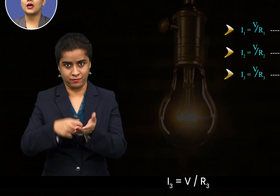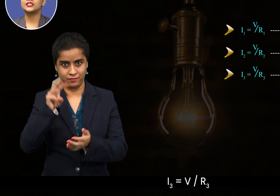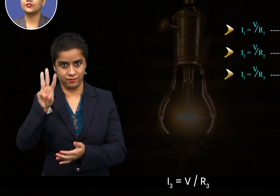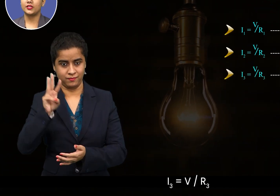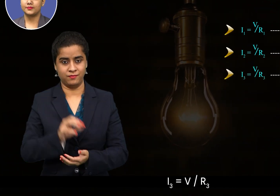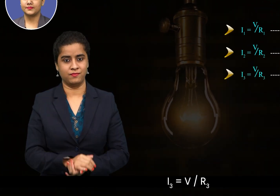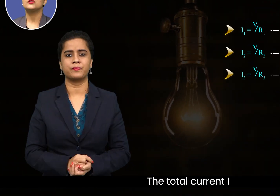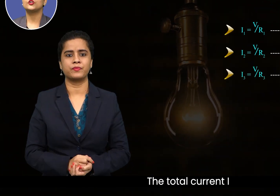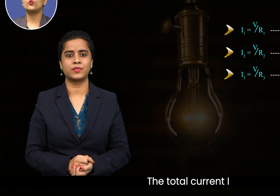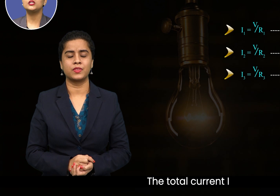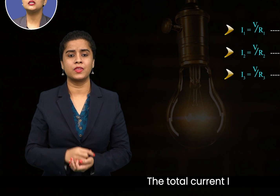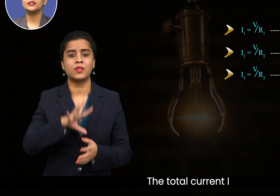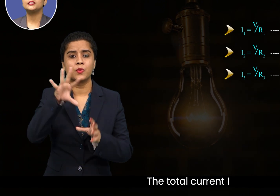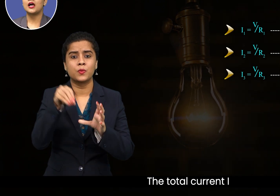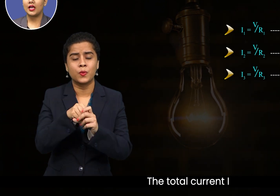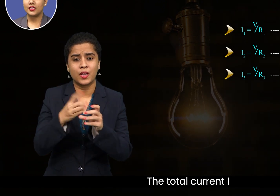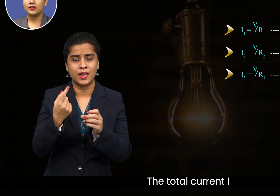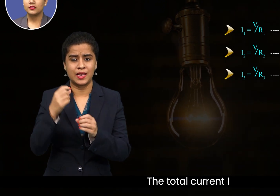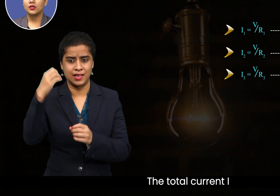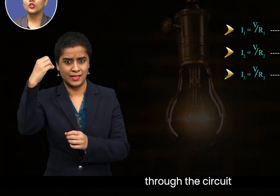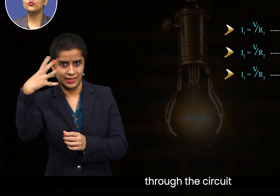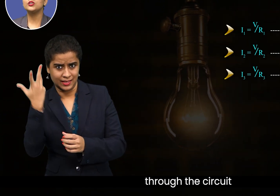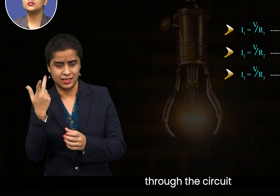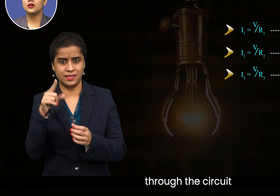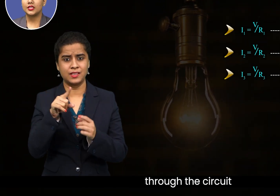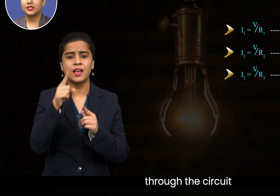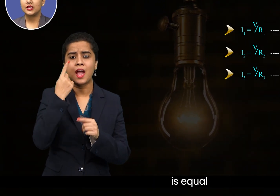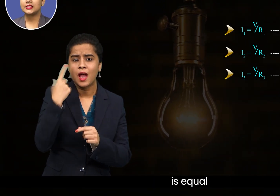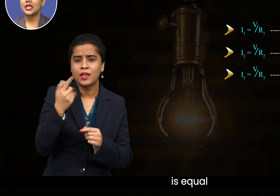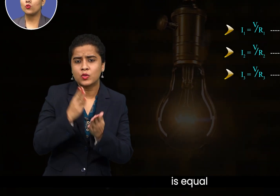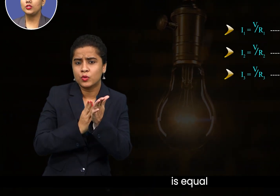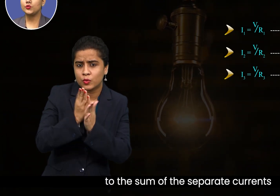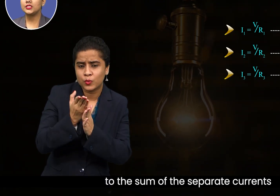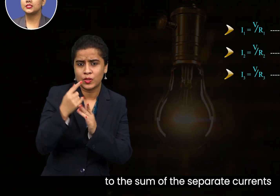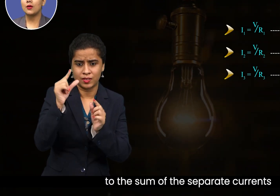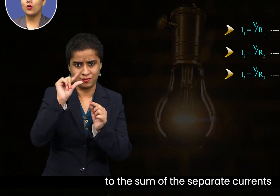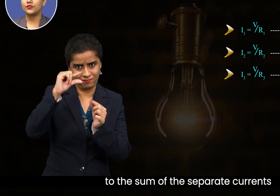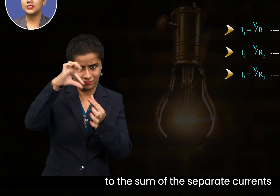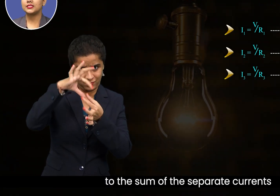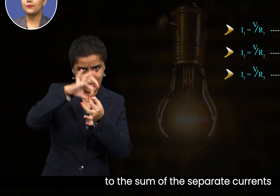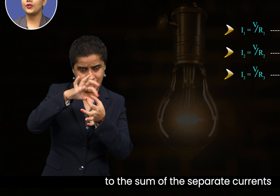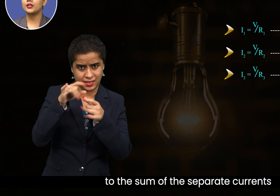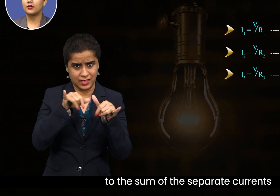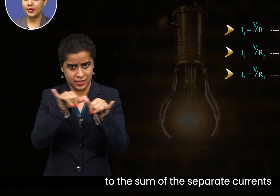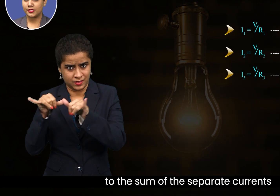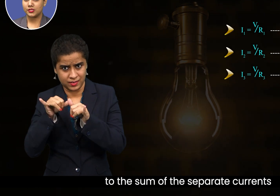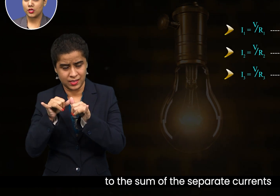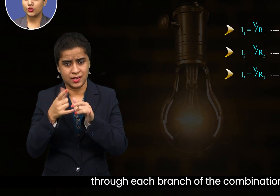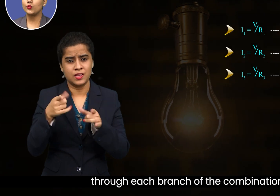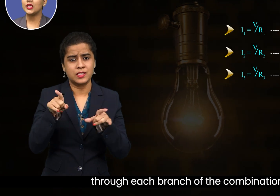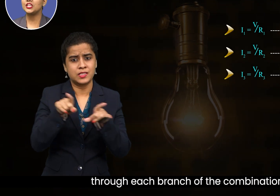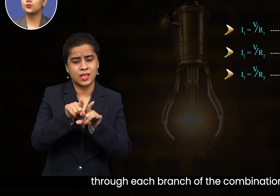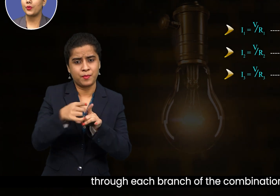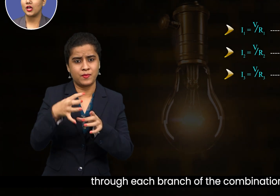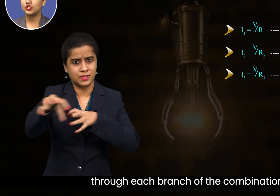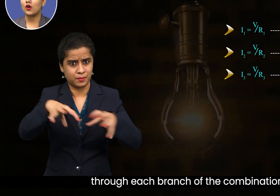by R3. The total current I through the circuit is equal to the sum of the separate currents